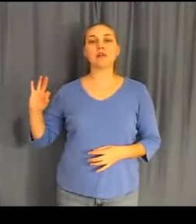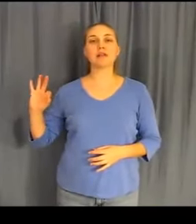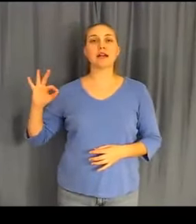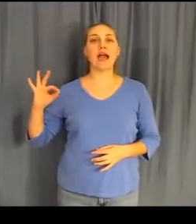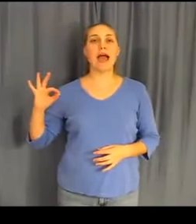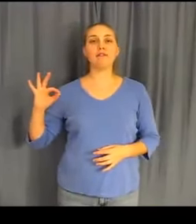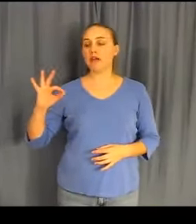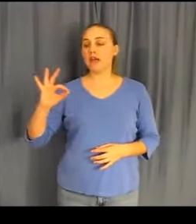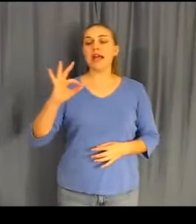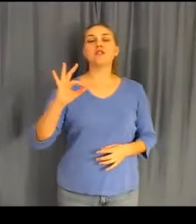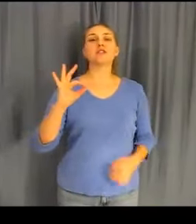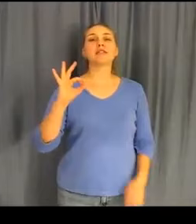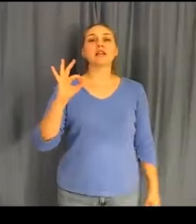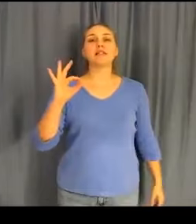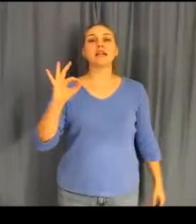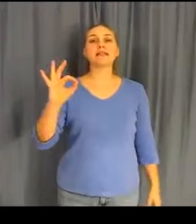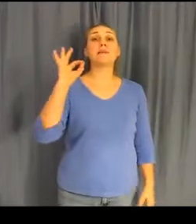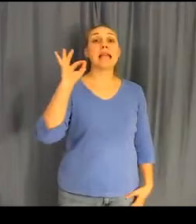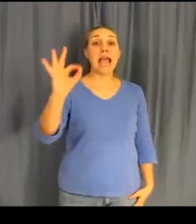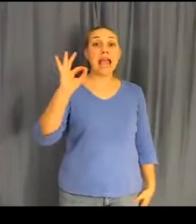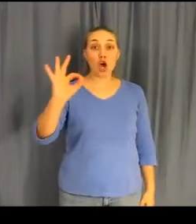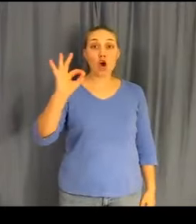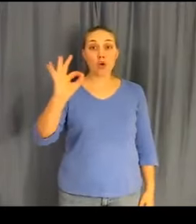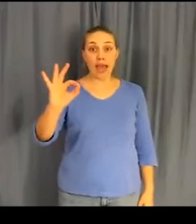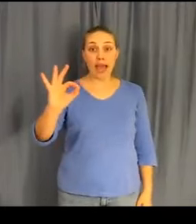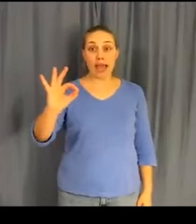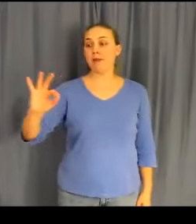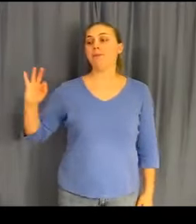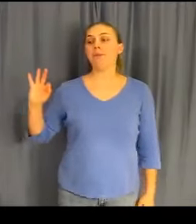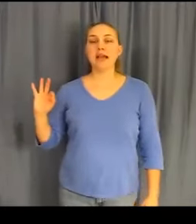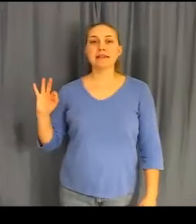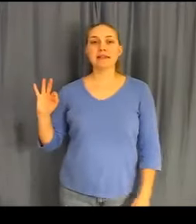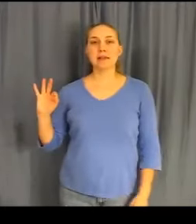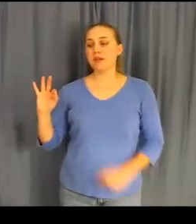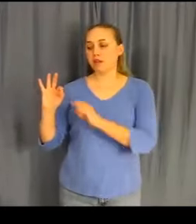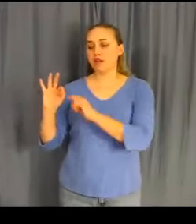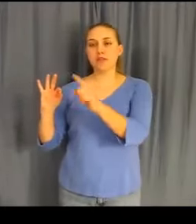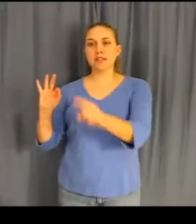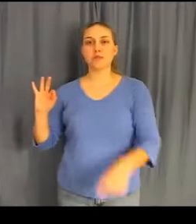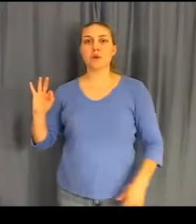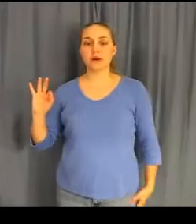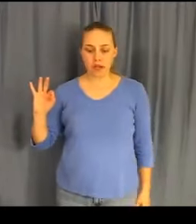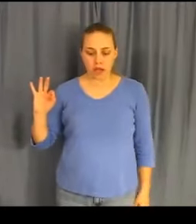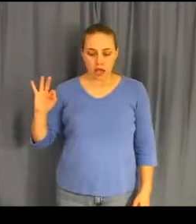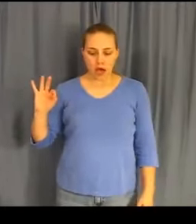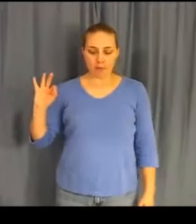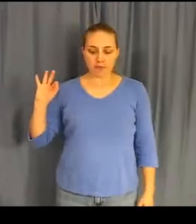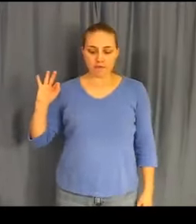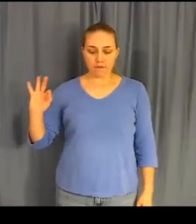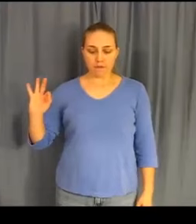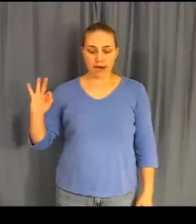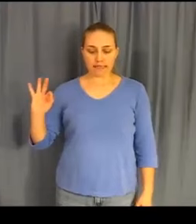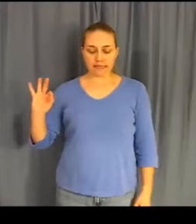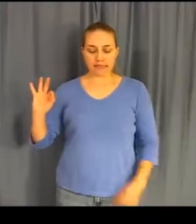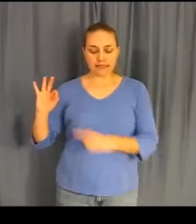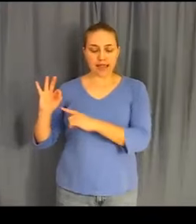the letter F. It's just like you're telling somebody A-OK. It's that same thing. It just faces forward. Francis, this is the